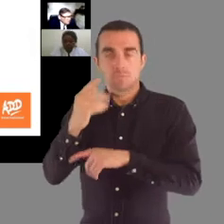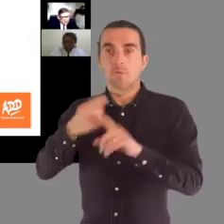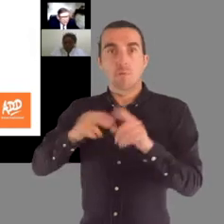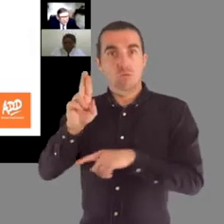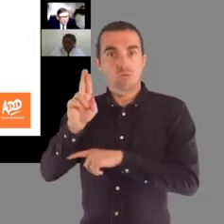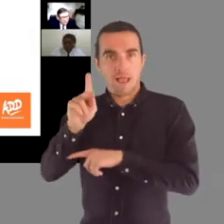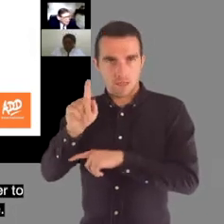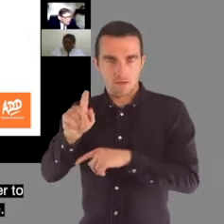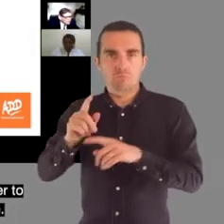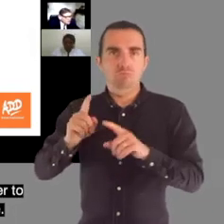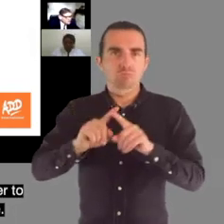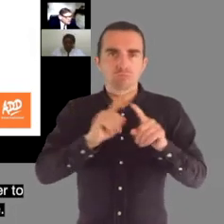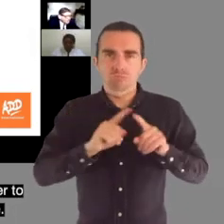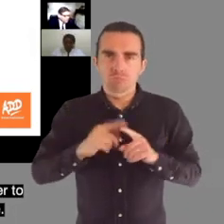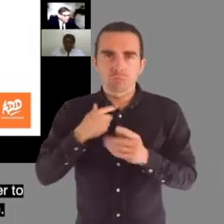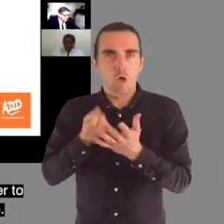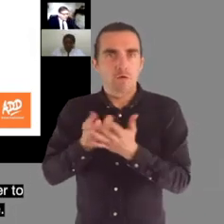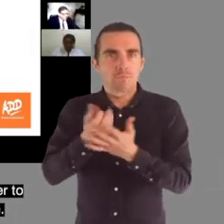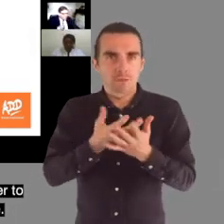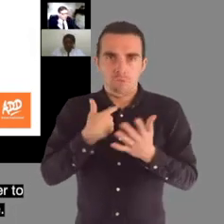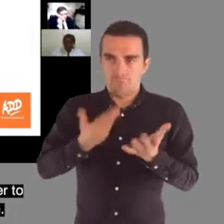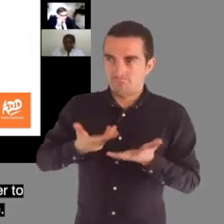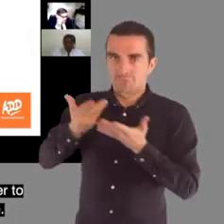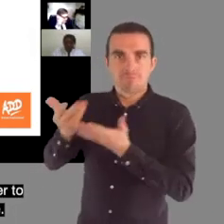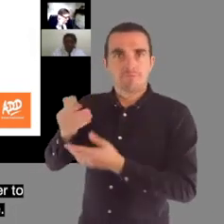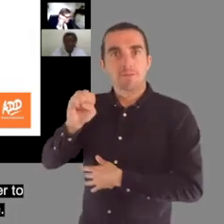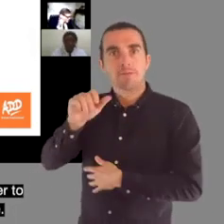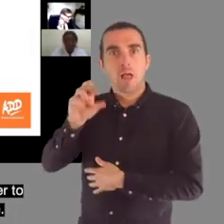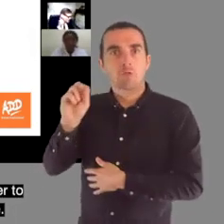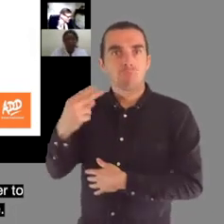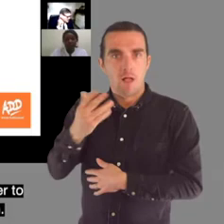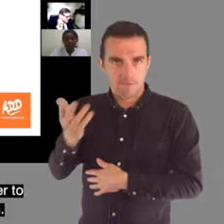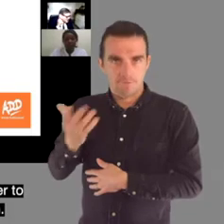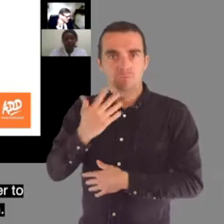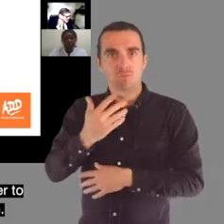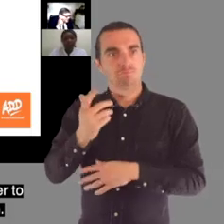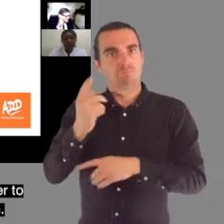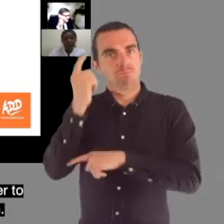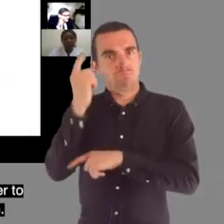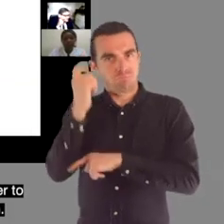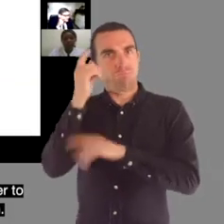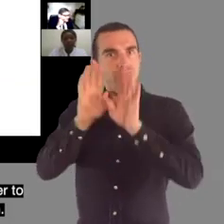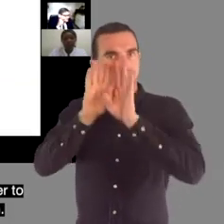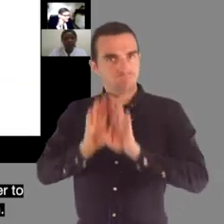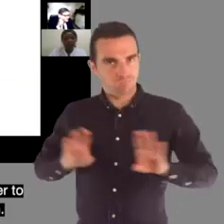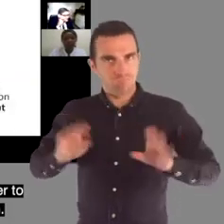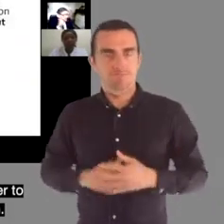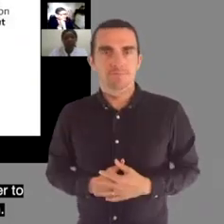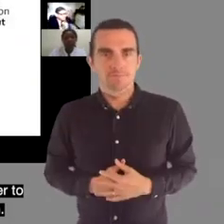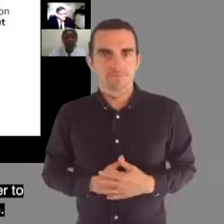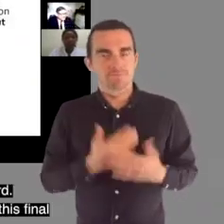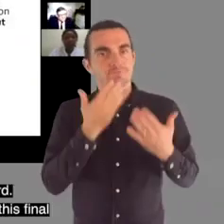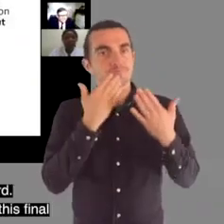all speaking on this program. So it's full of information. Over to Sarah for the introduction.